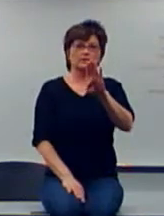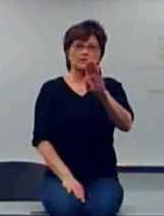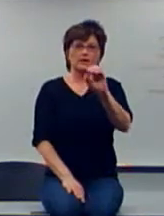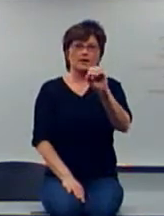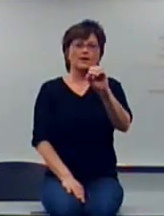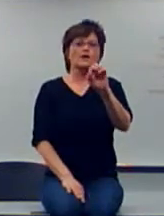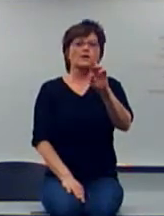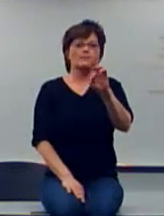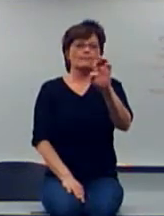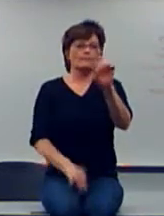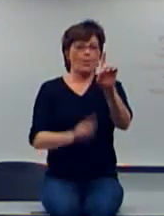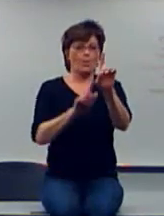Board